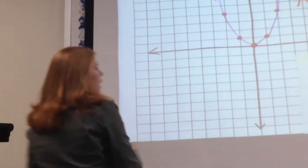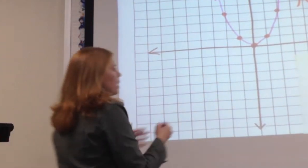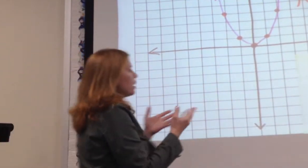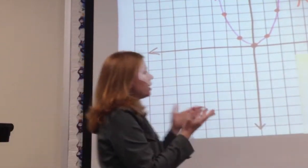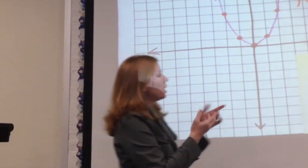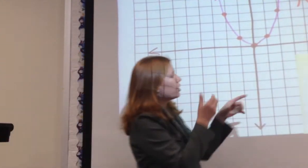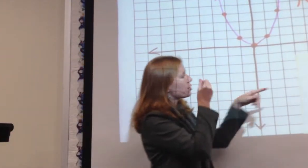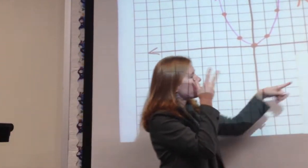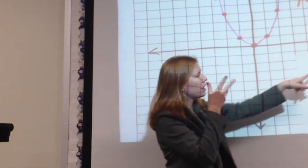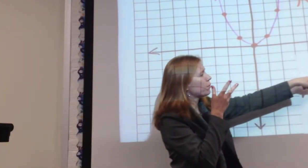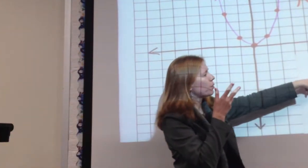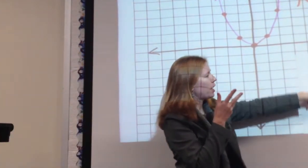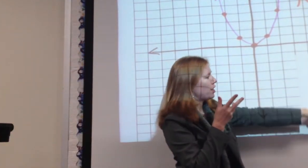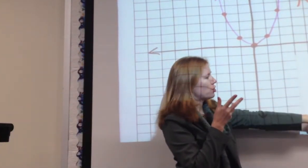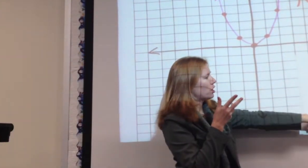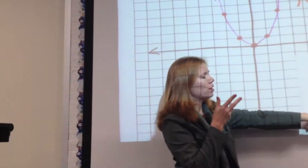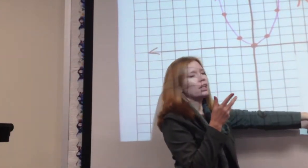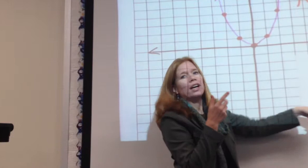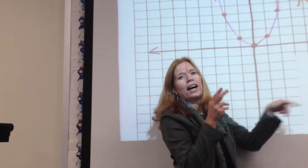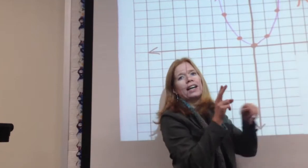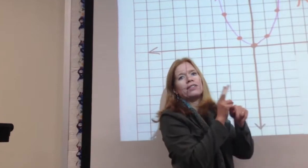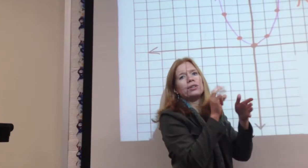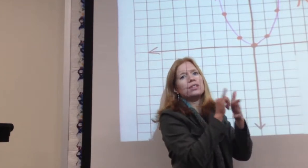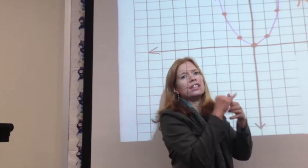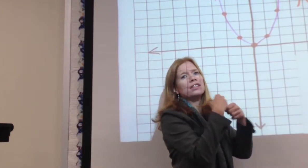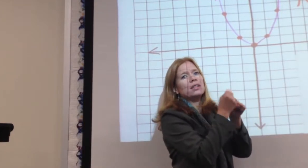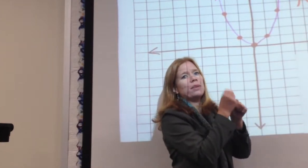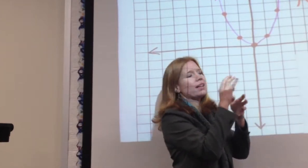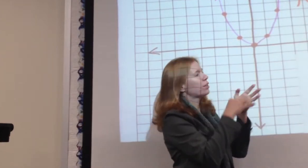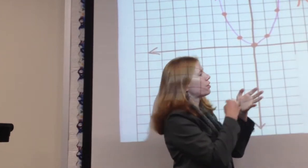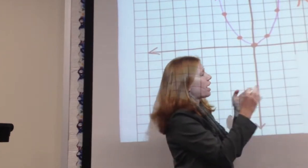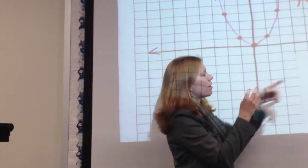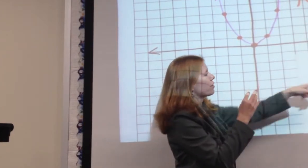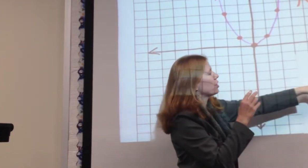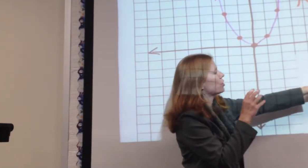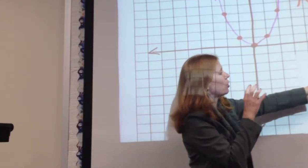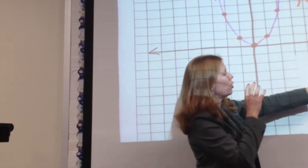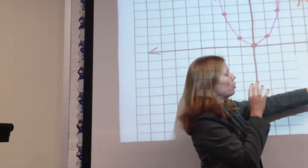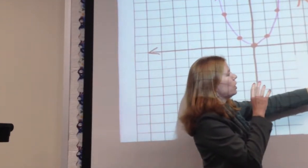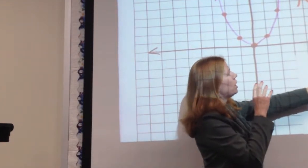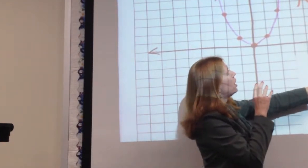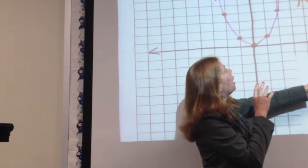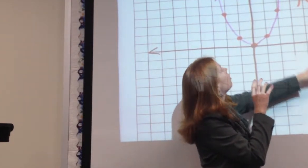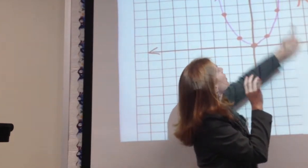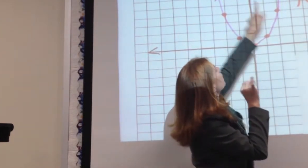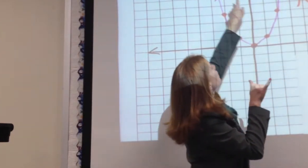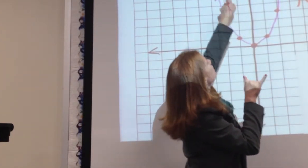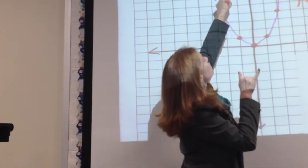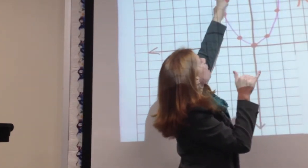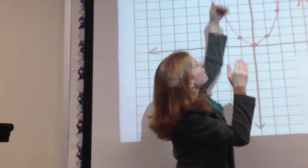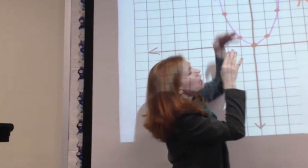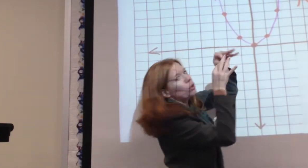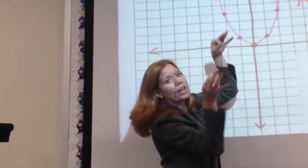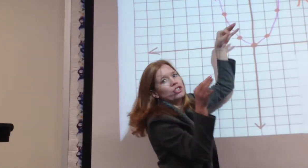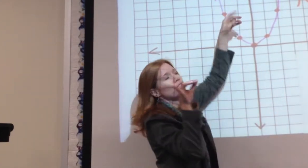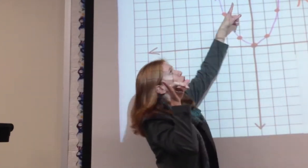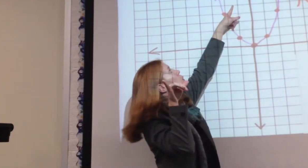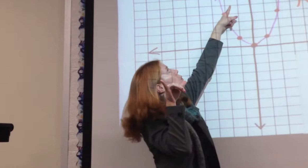Okay, here's my information. I have used this to make the graph. So this is my equation,